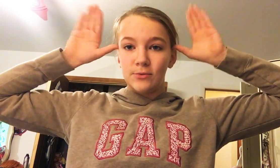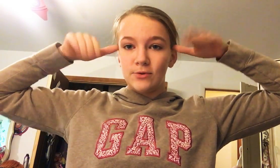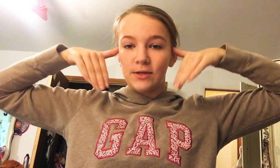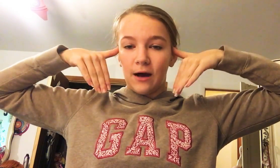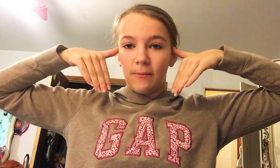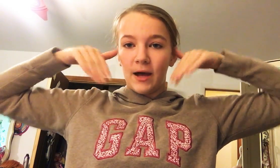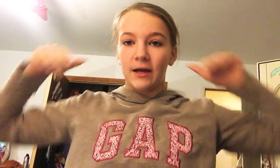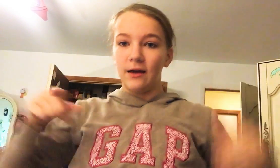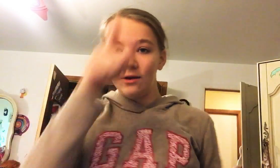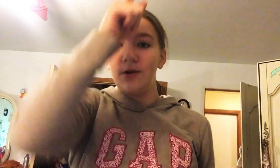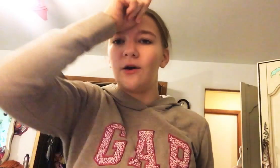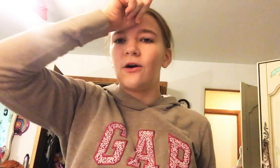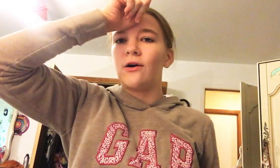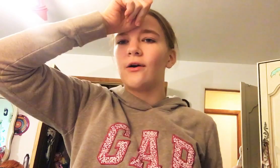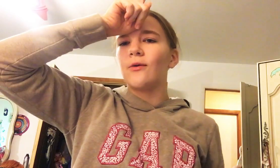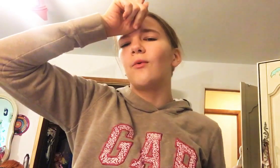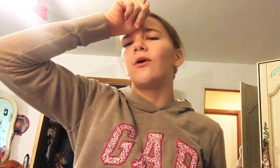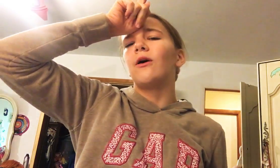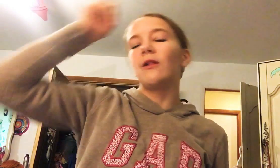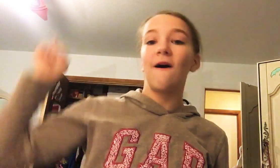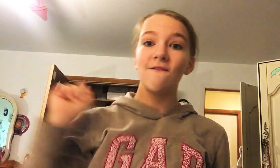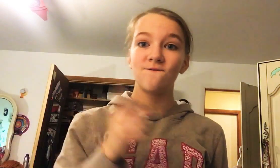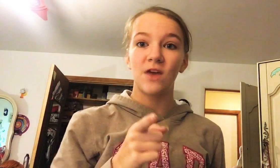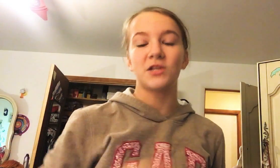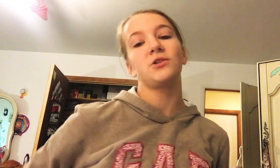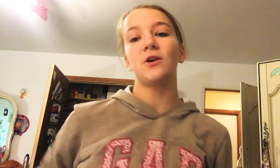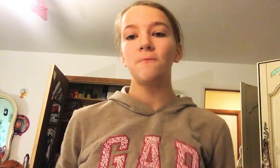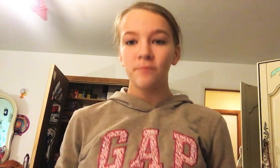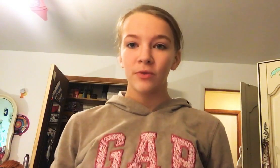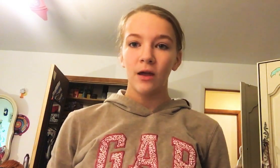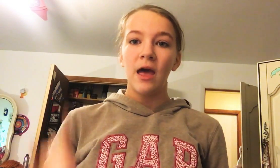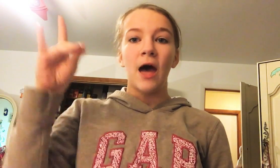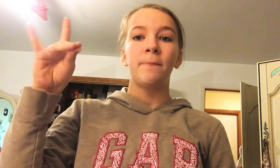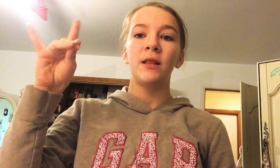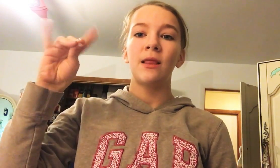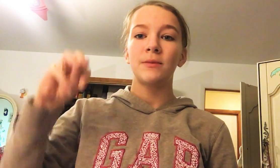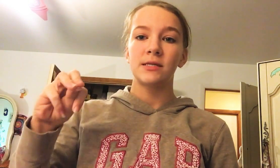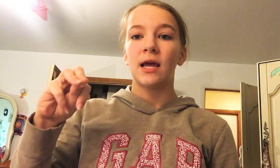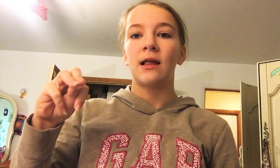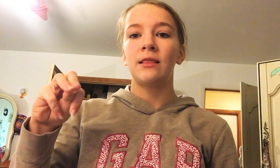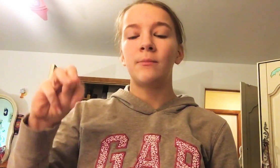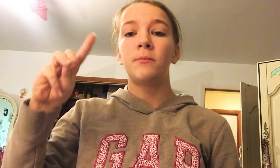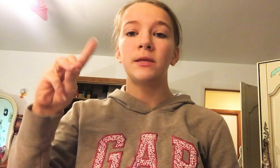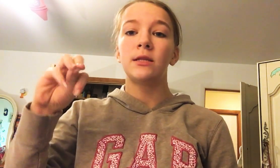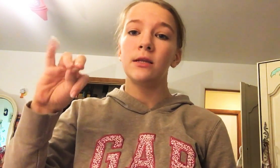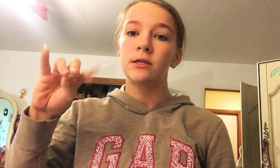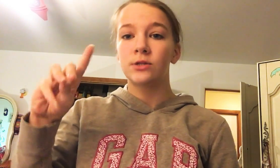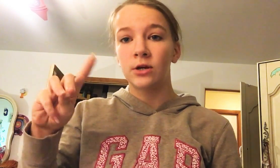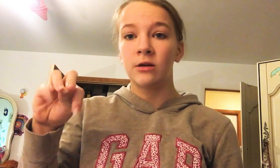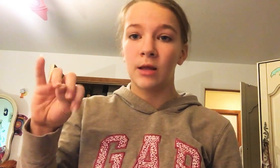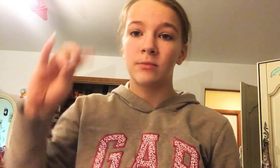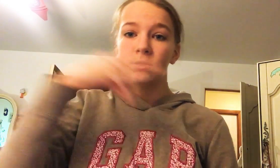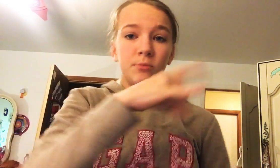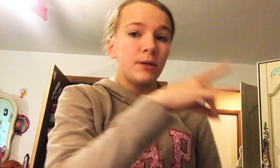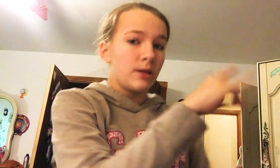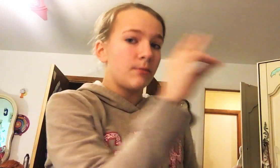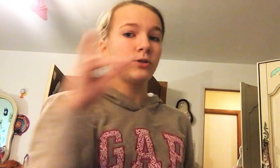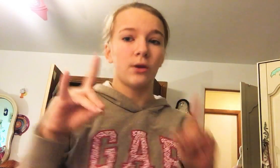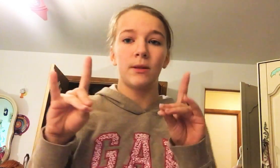moose, alpaca. Narwhal, faster. Happy llama, sad llama, mentally disturbed llama, super llama, drama